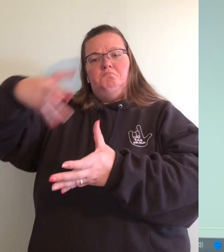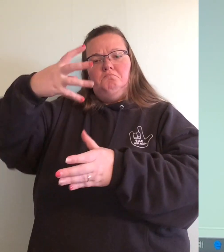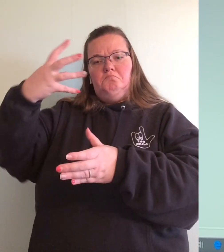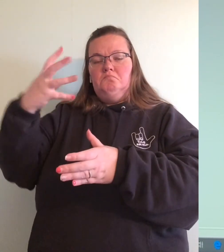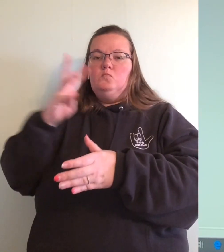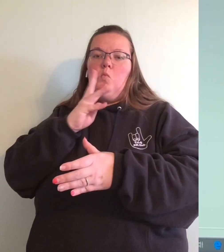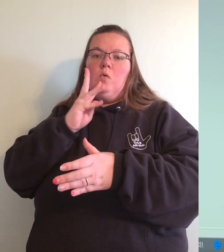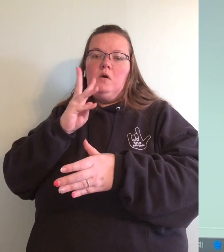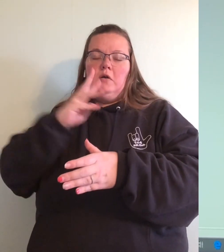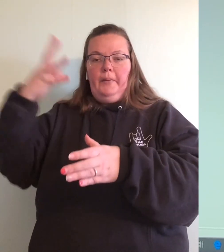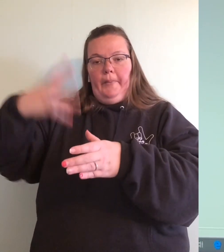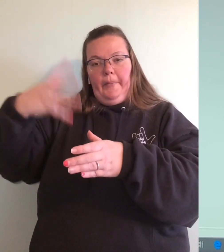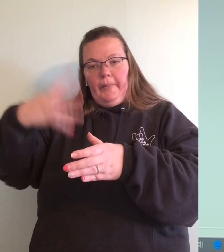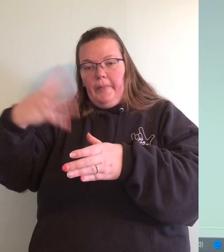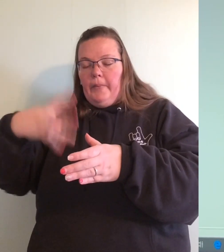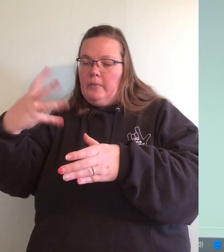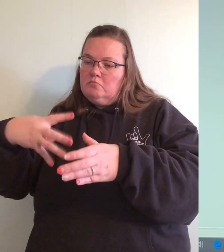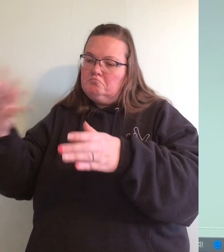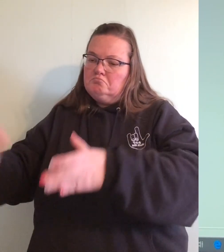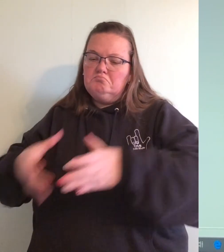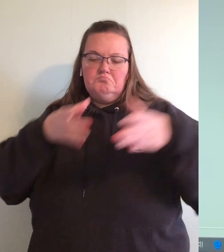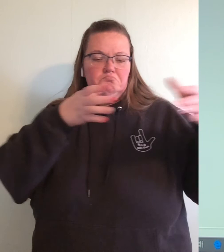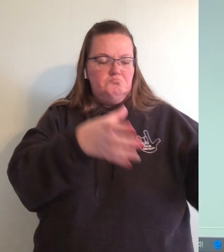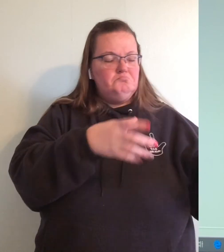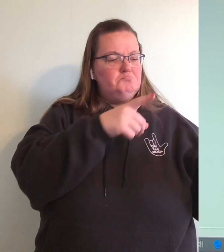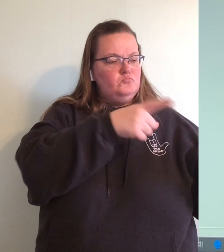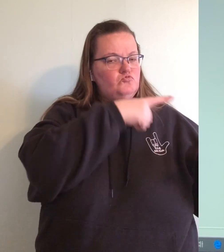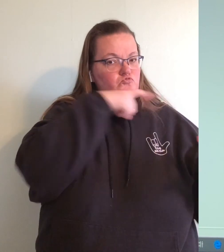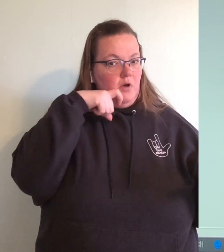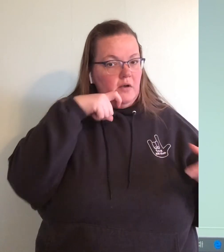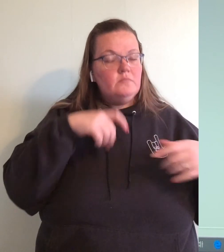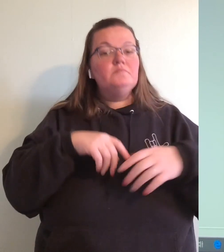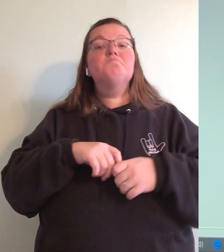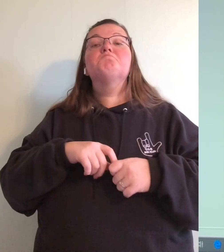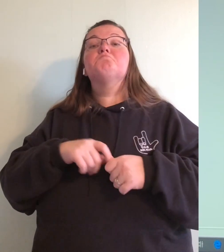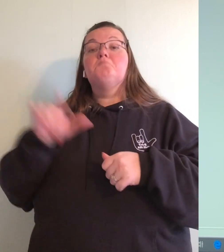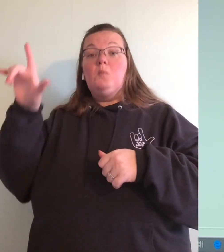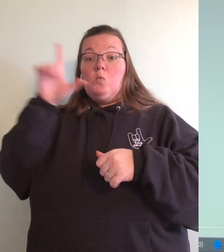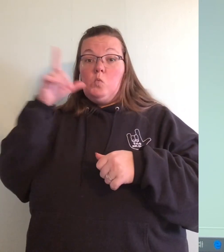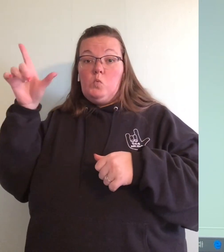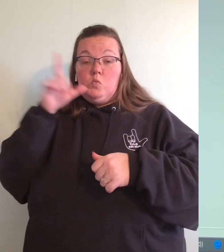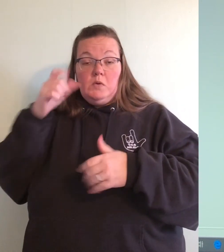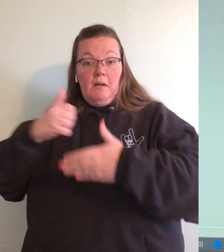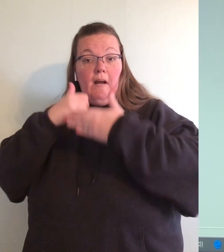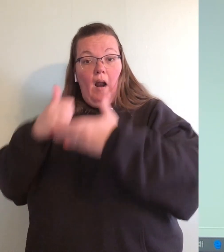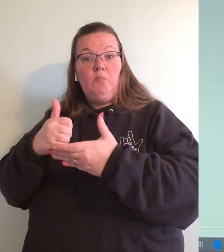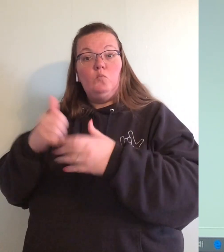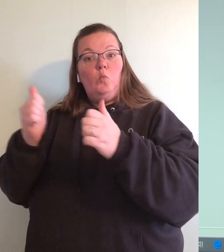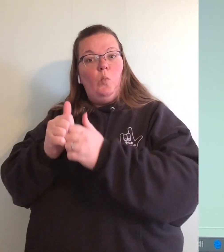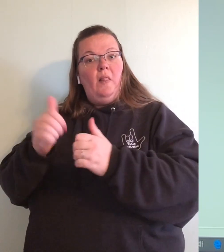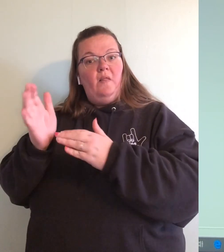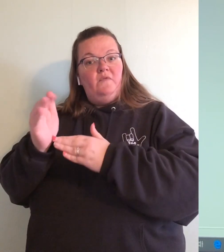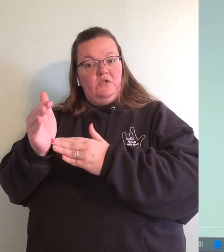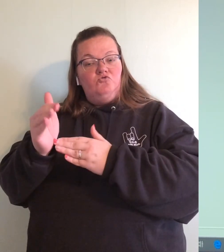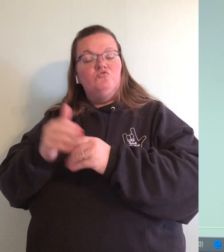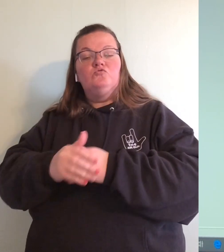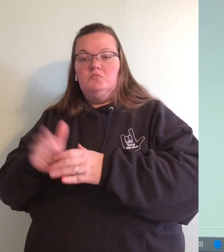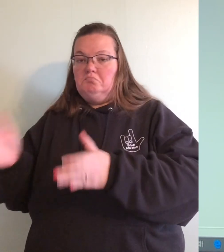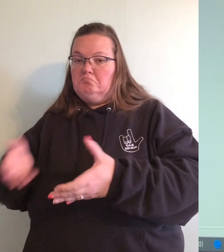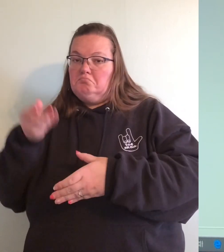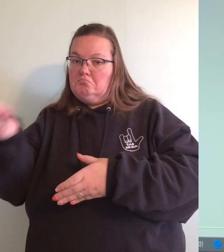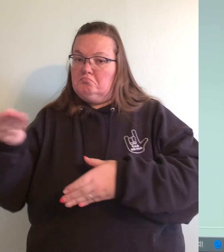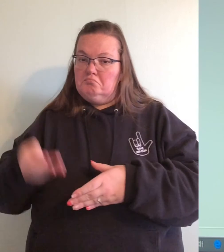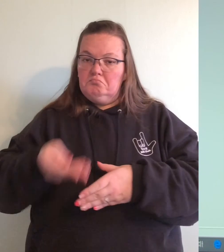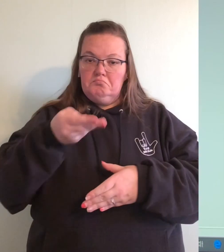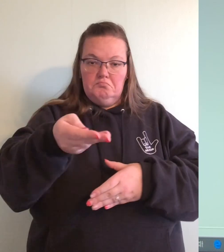pot to dry on the side of the range, while Lucy was helping Miss Beaver to dish up the trout, so that in a very